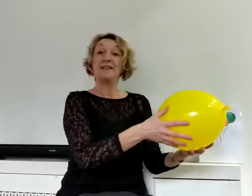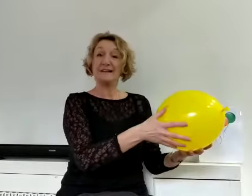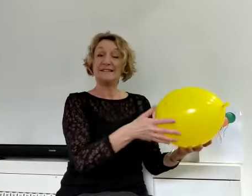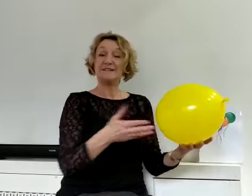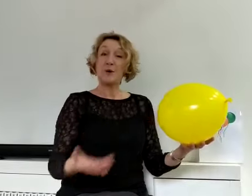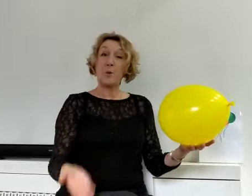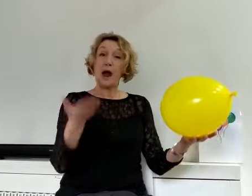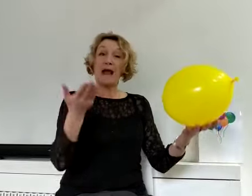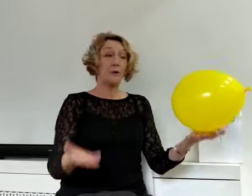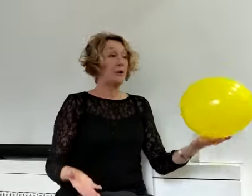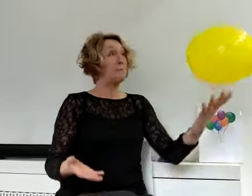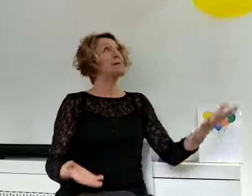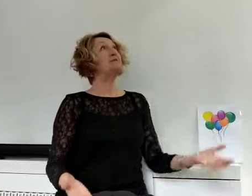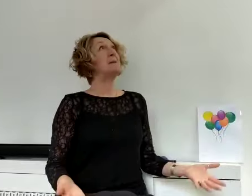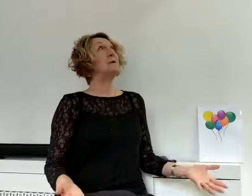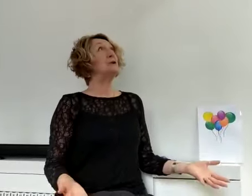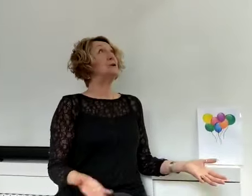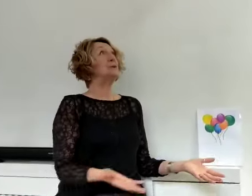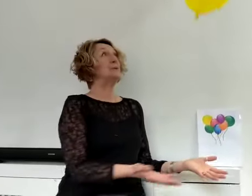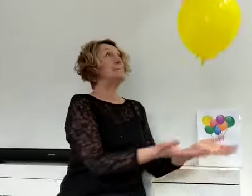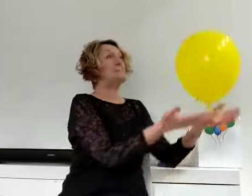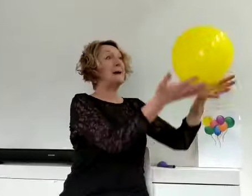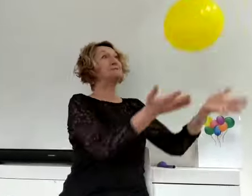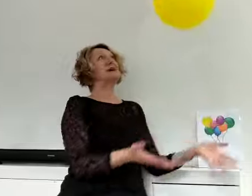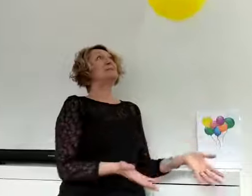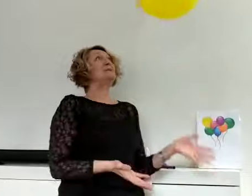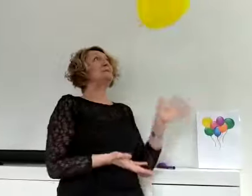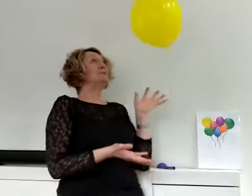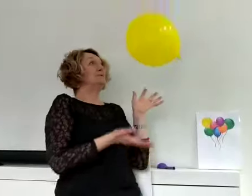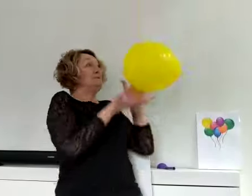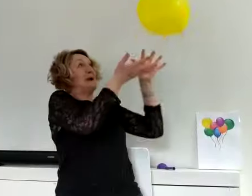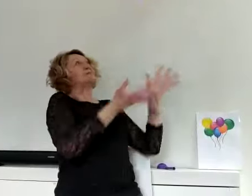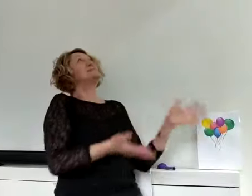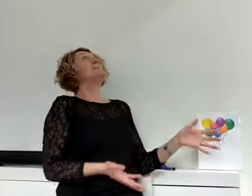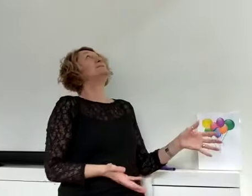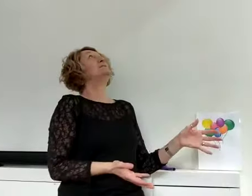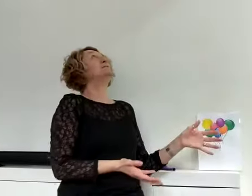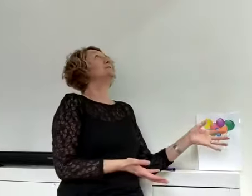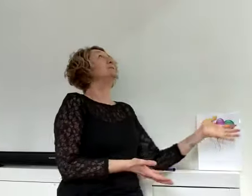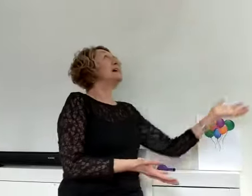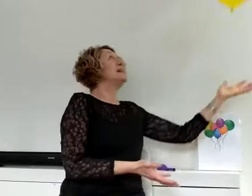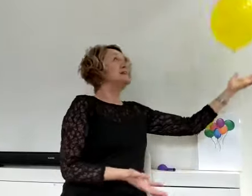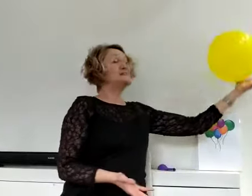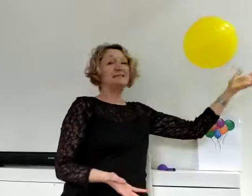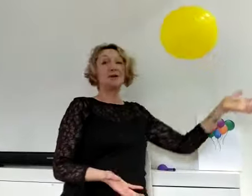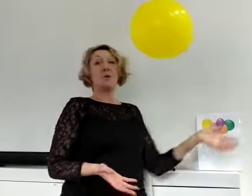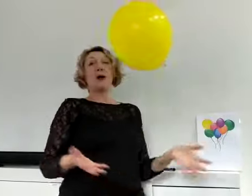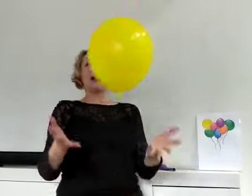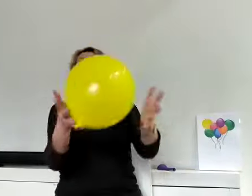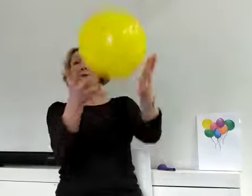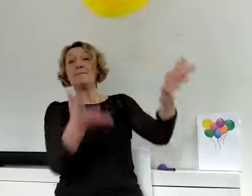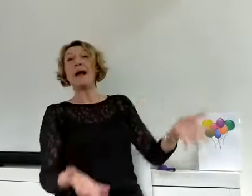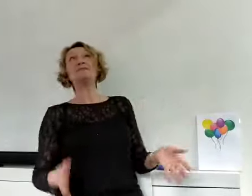This is the way we bounce our balloon, bounce our balloon, bounce our balloon. This is the way we bounce